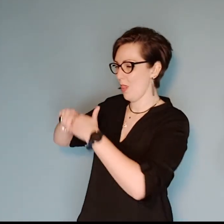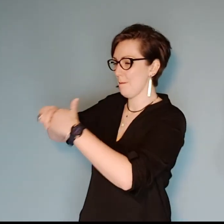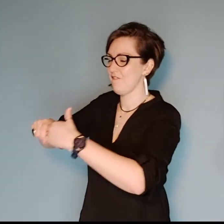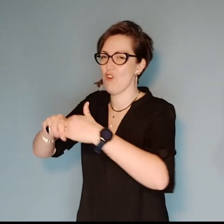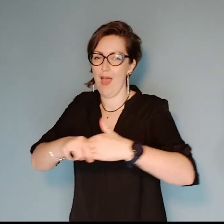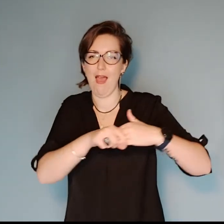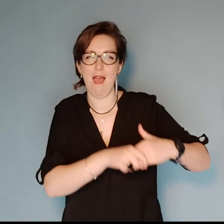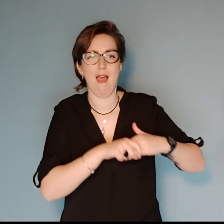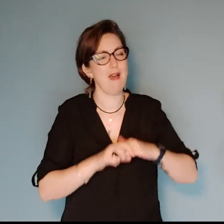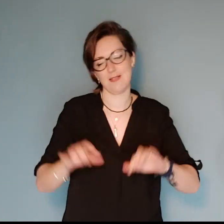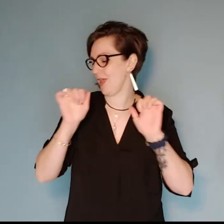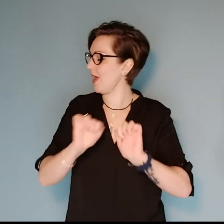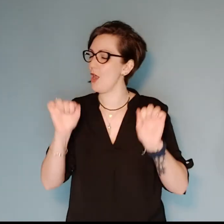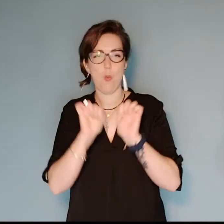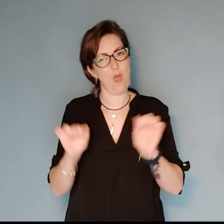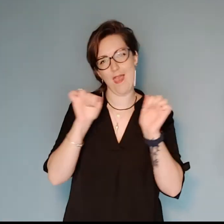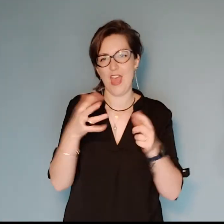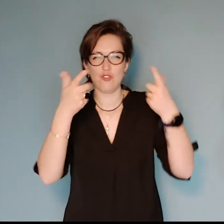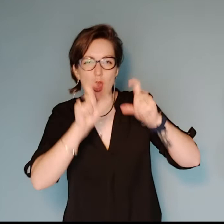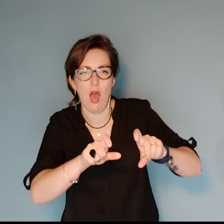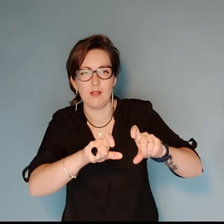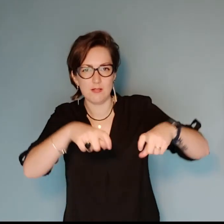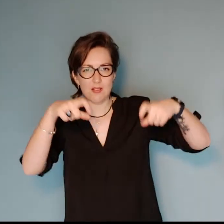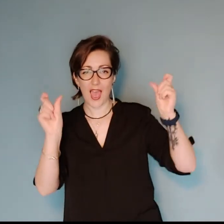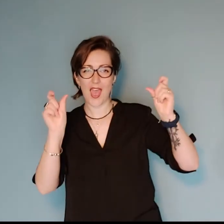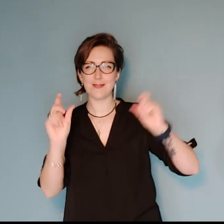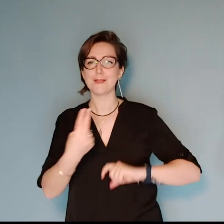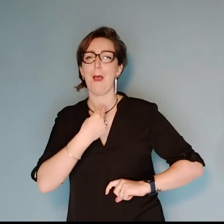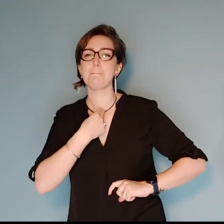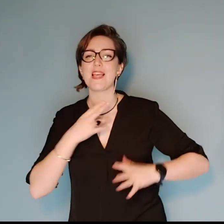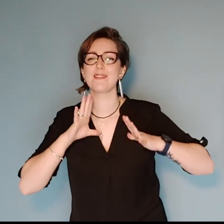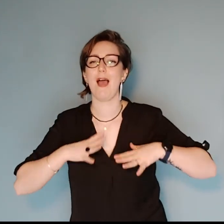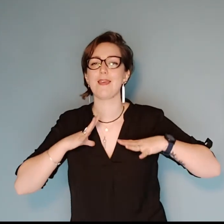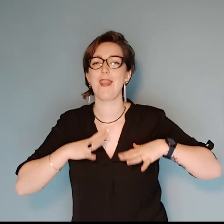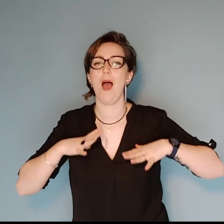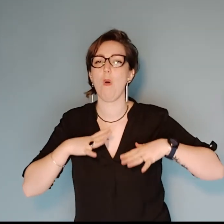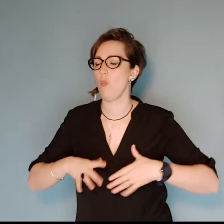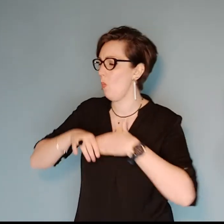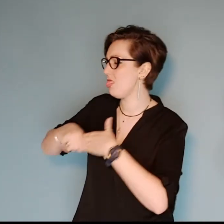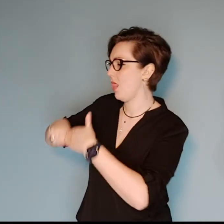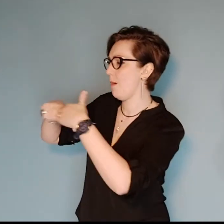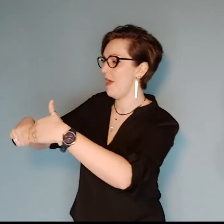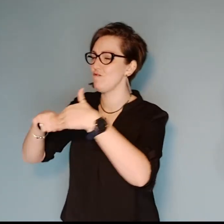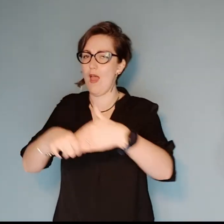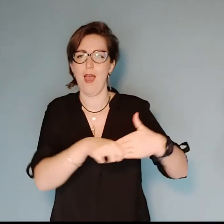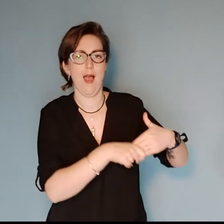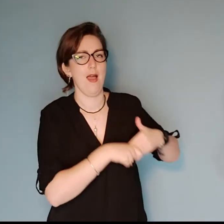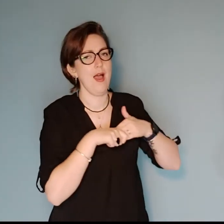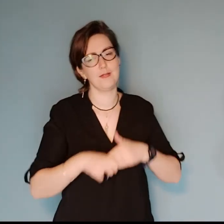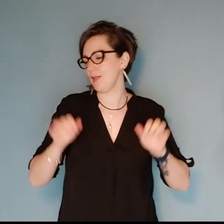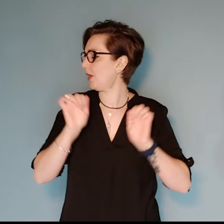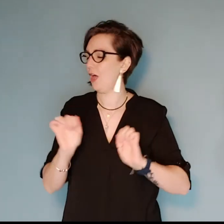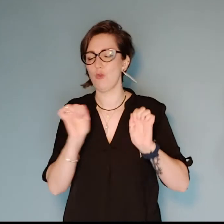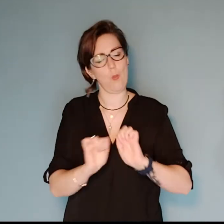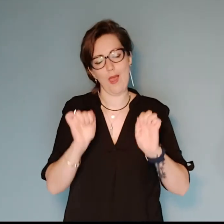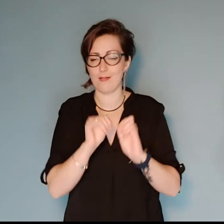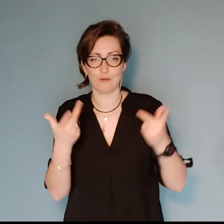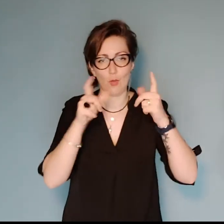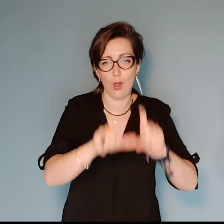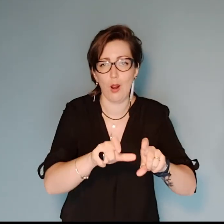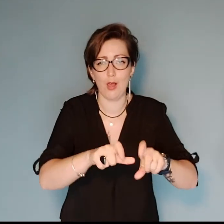a